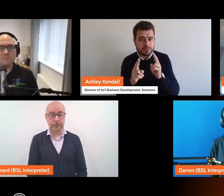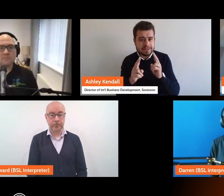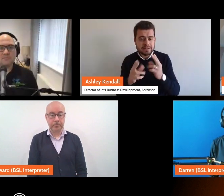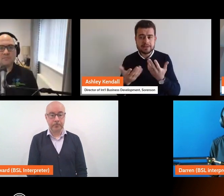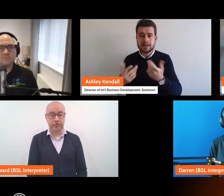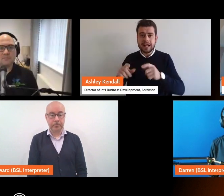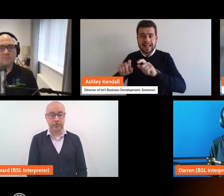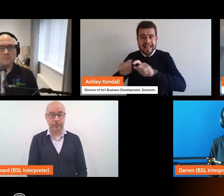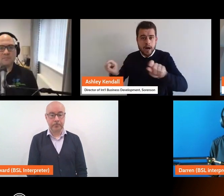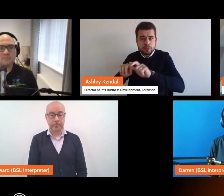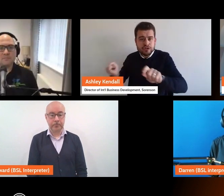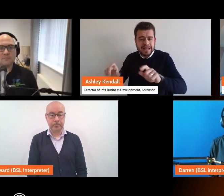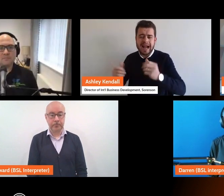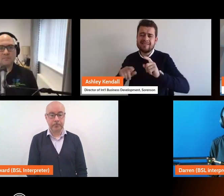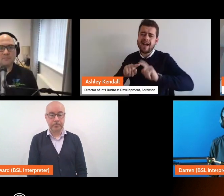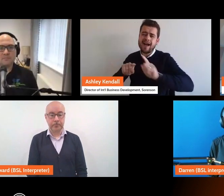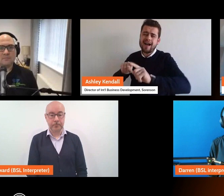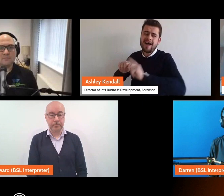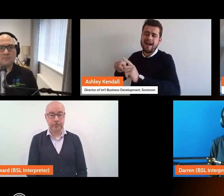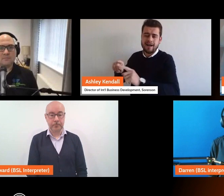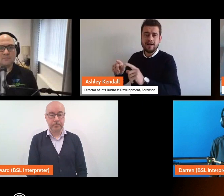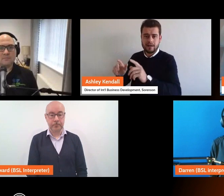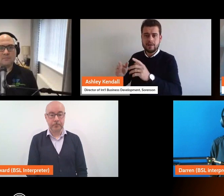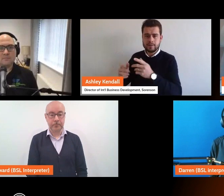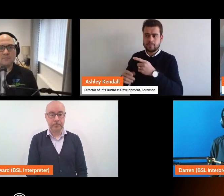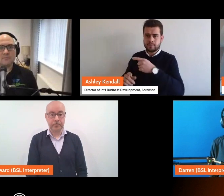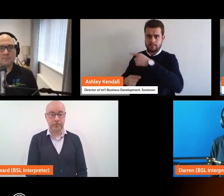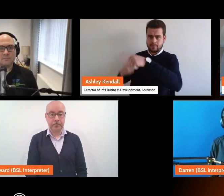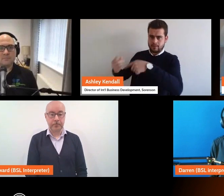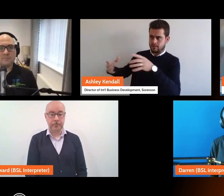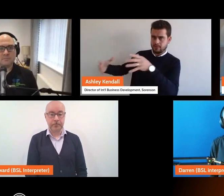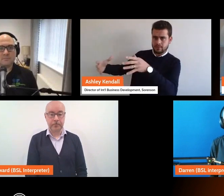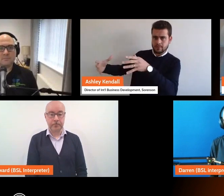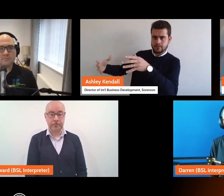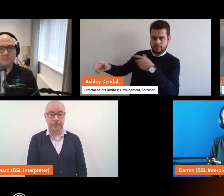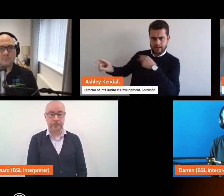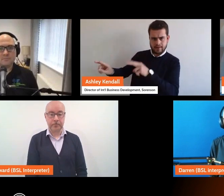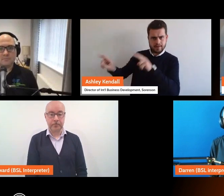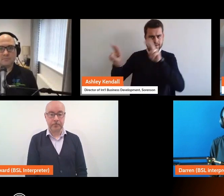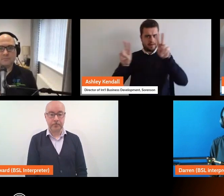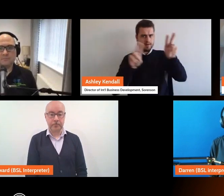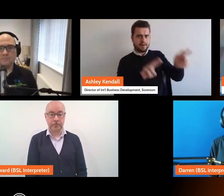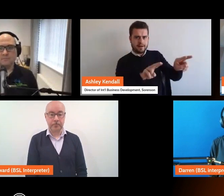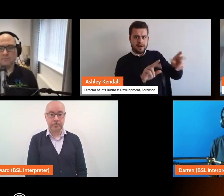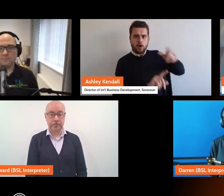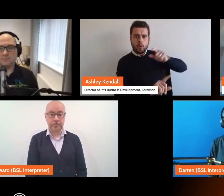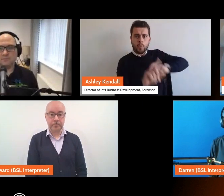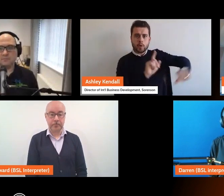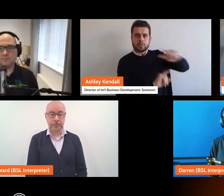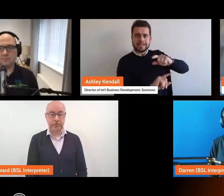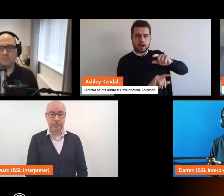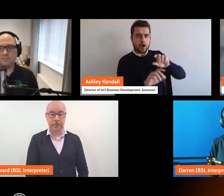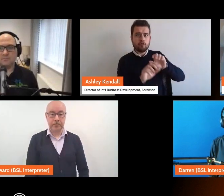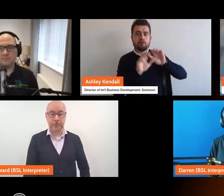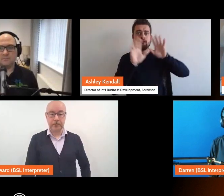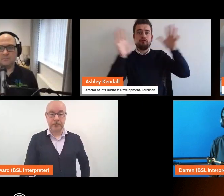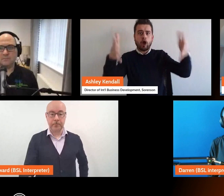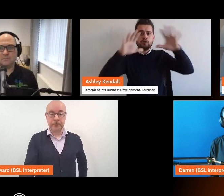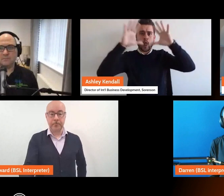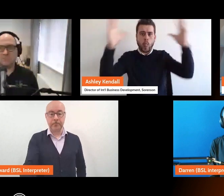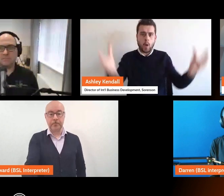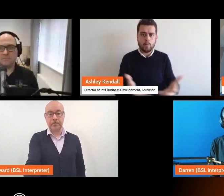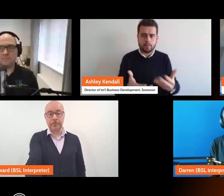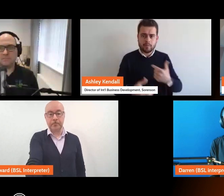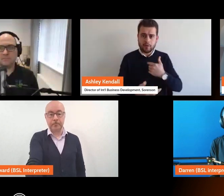interpreting, that's video relay interpreting, but also we have face-to-face interpreting. And then I can see the